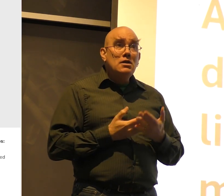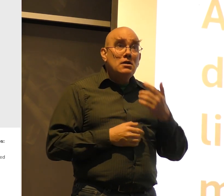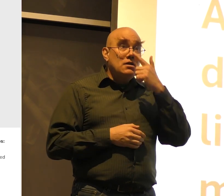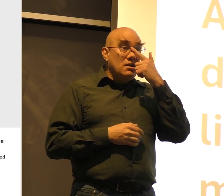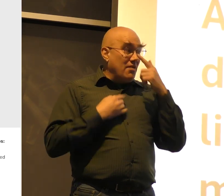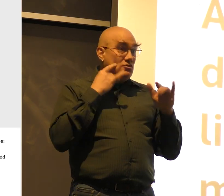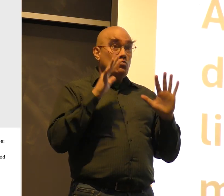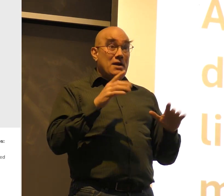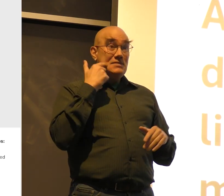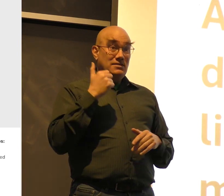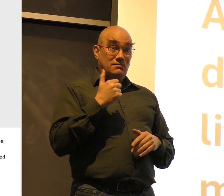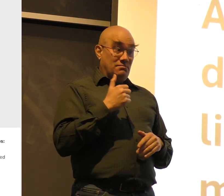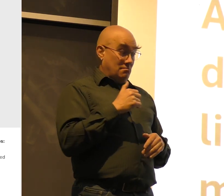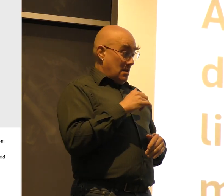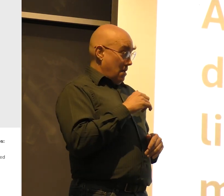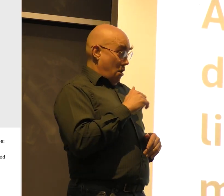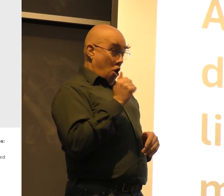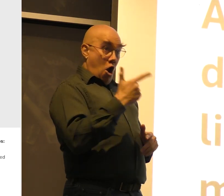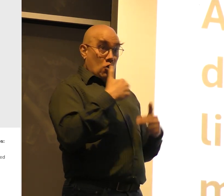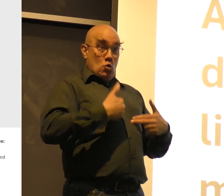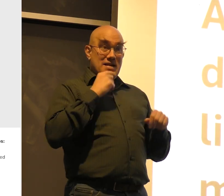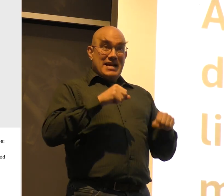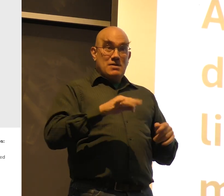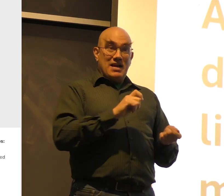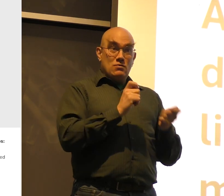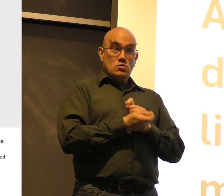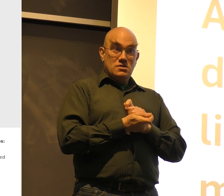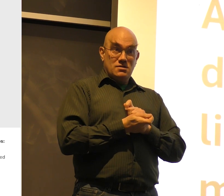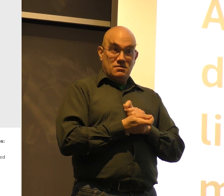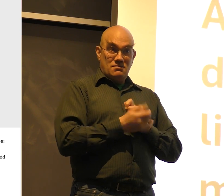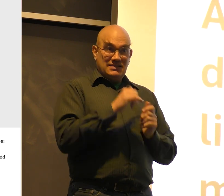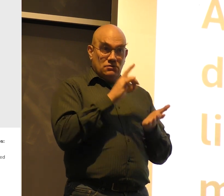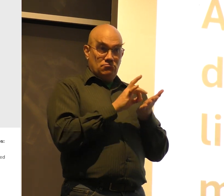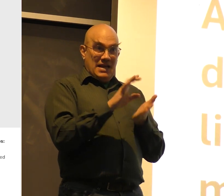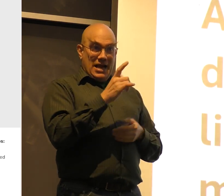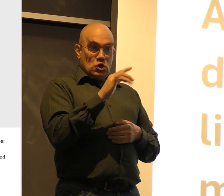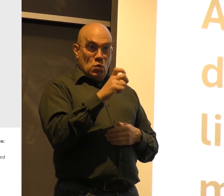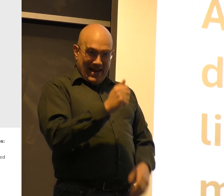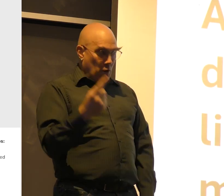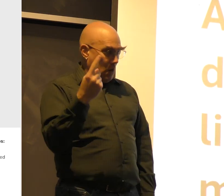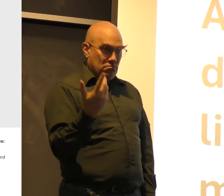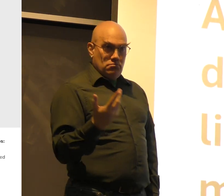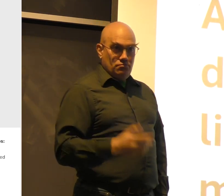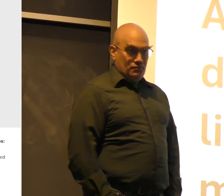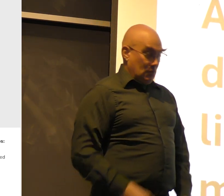I think that's a good thing. I think that's great, because all humans are capable of knowledge, right? That doesn't exclude